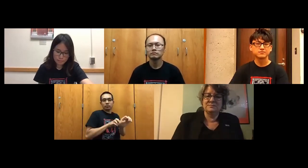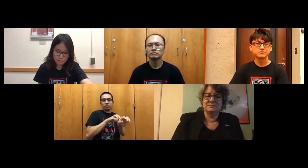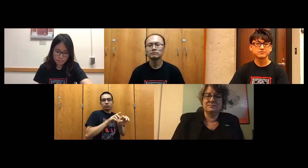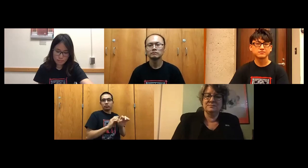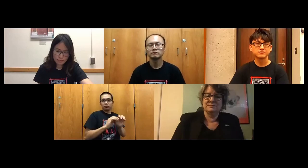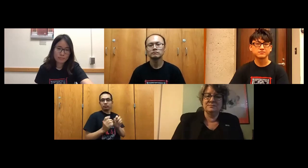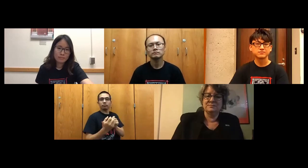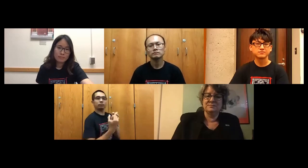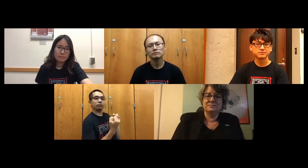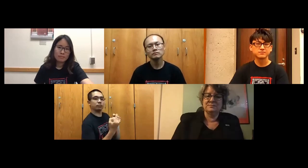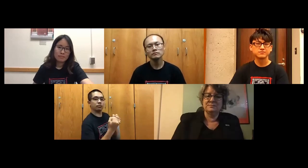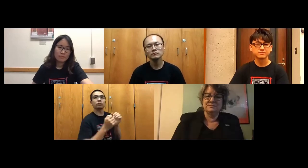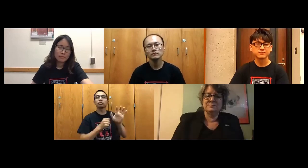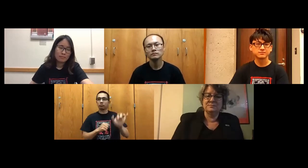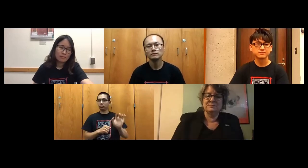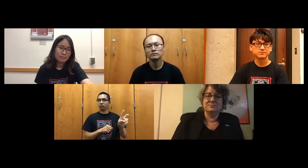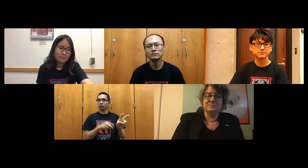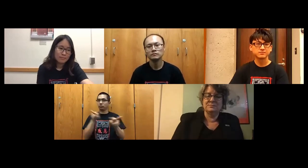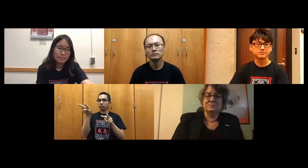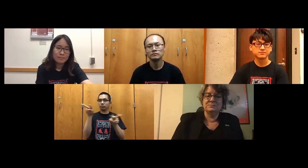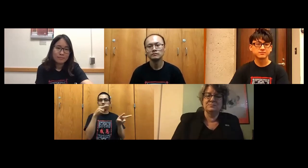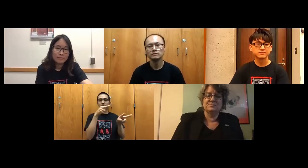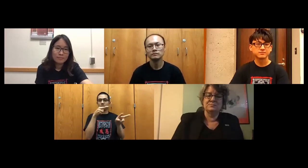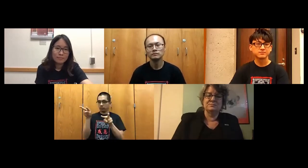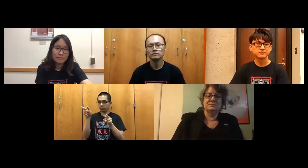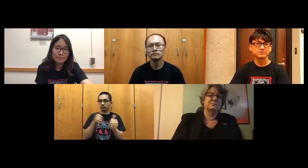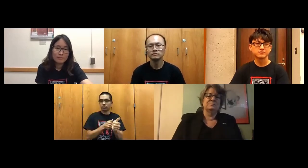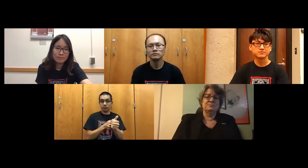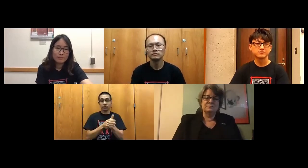letting emotions and what's going on in the audience,